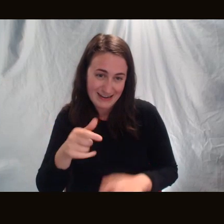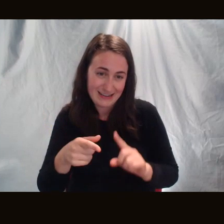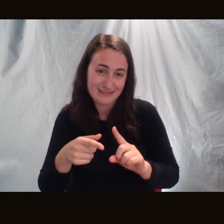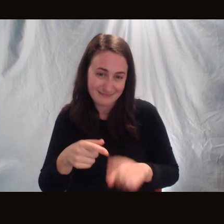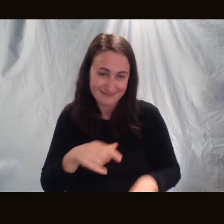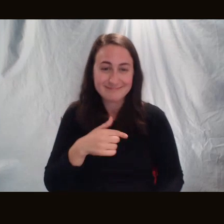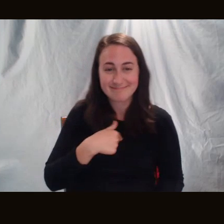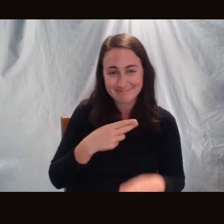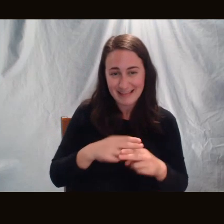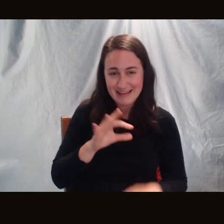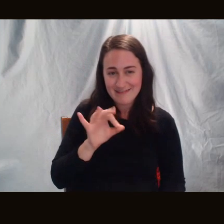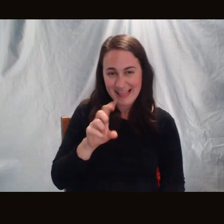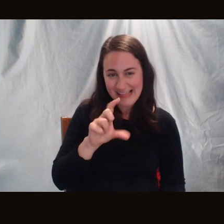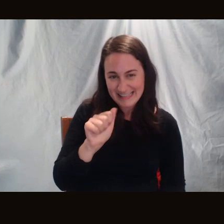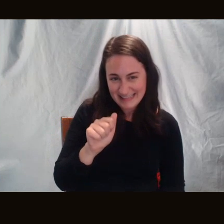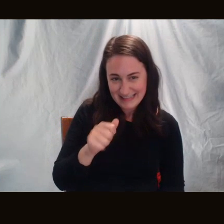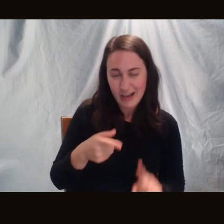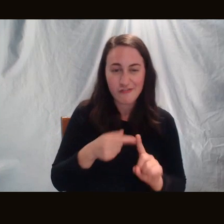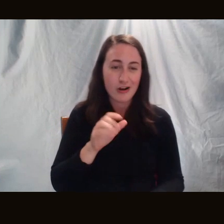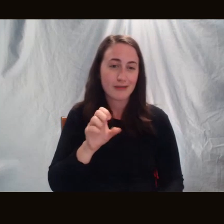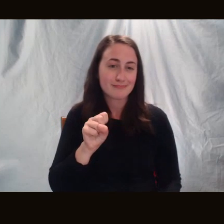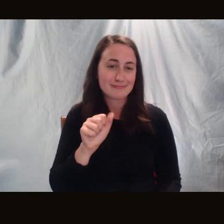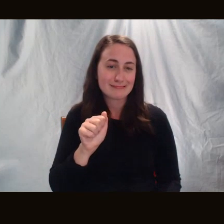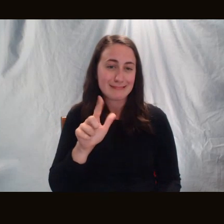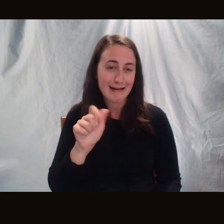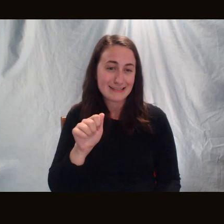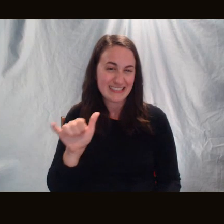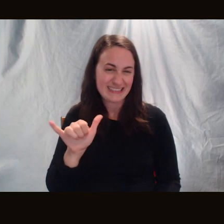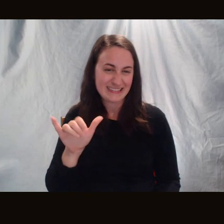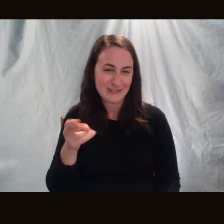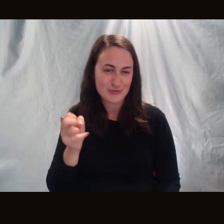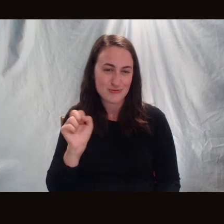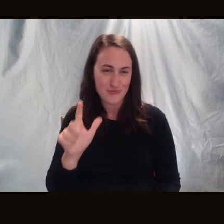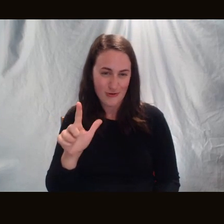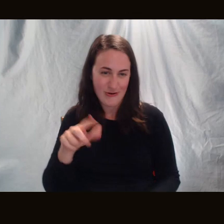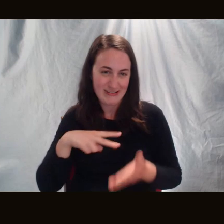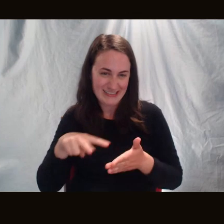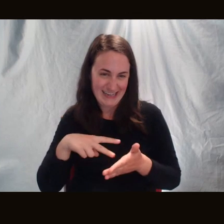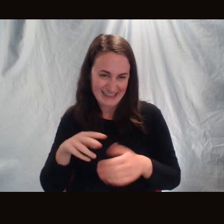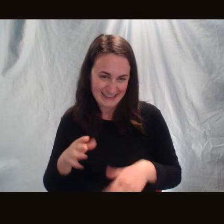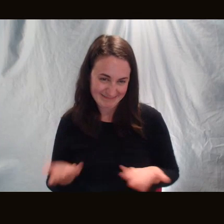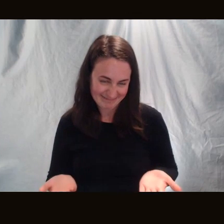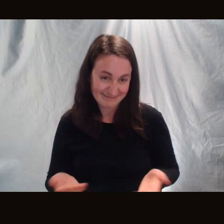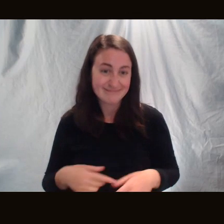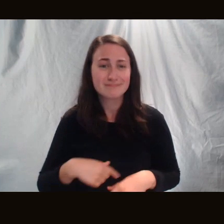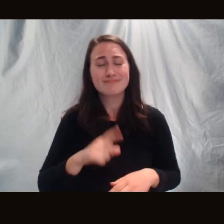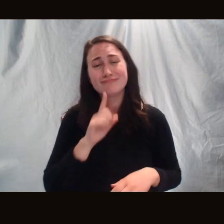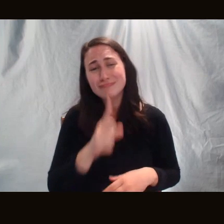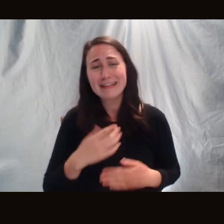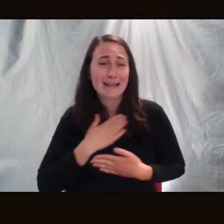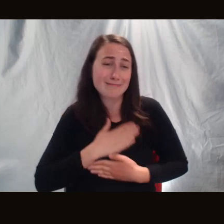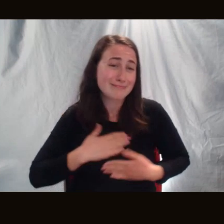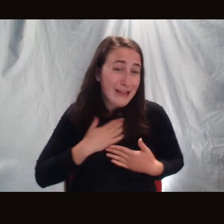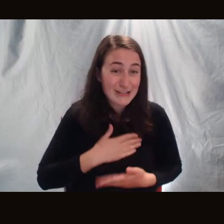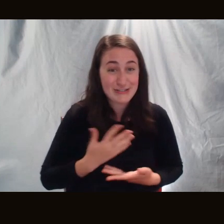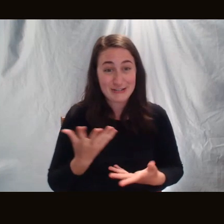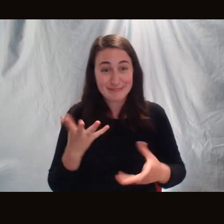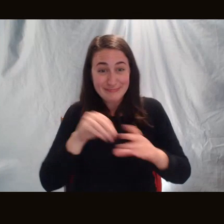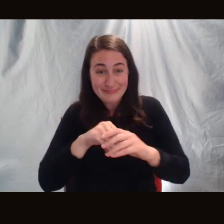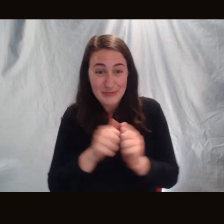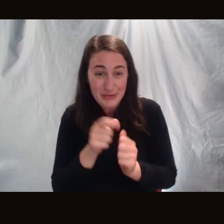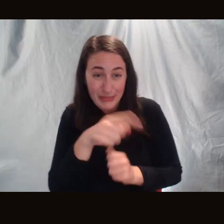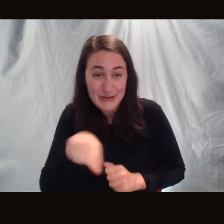I'm Felicita from Salsa y Control Dance Company. It's been a true pleasure being here with you, sharing this virtual dance